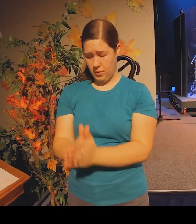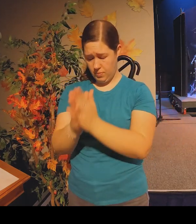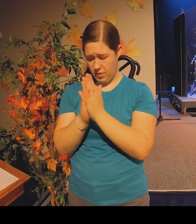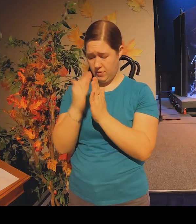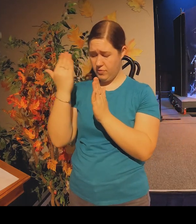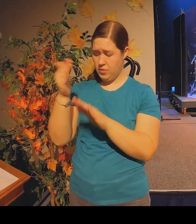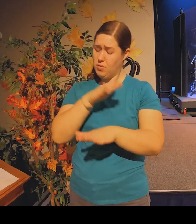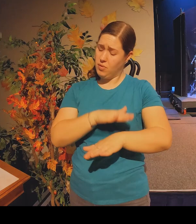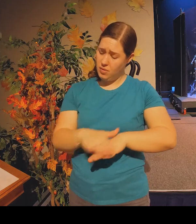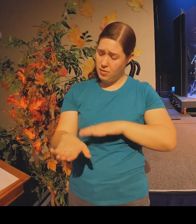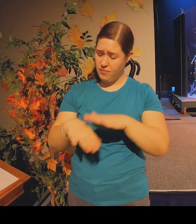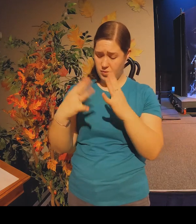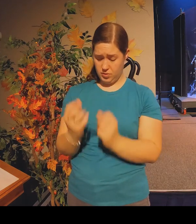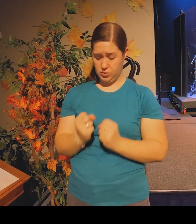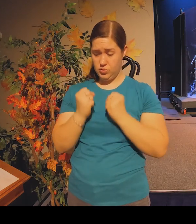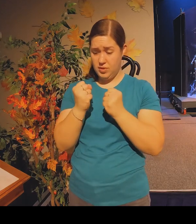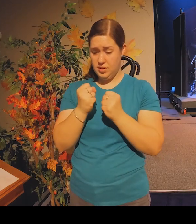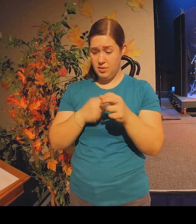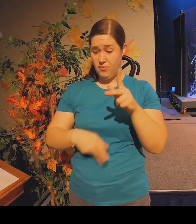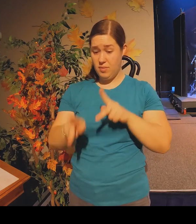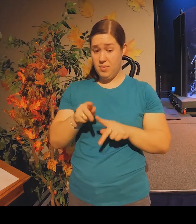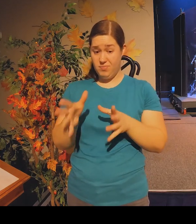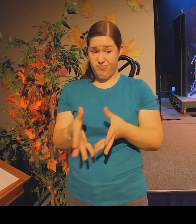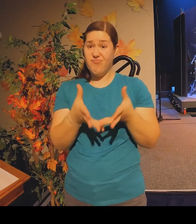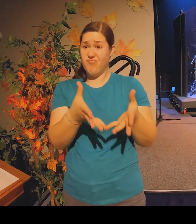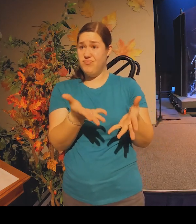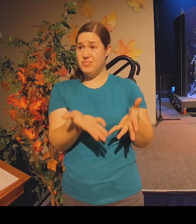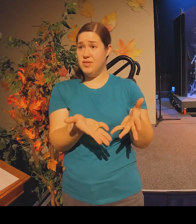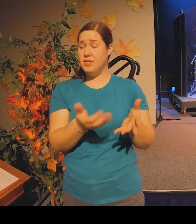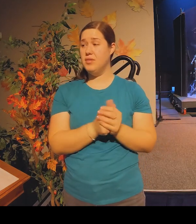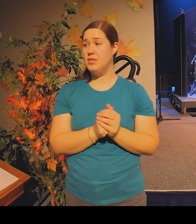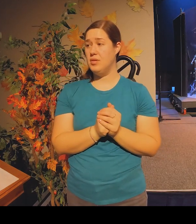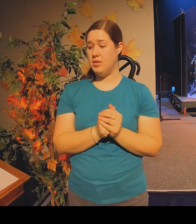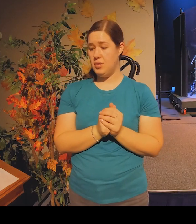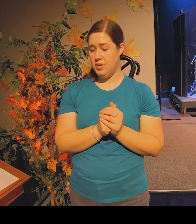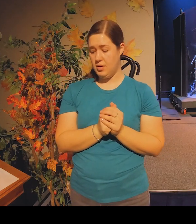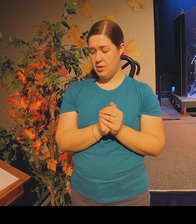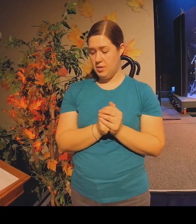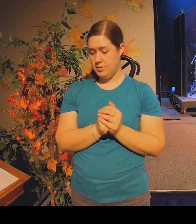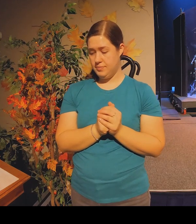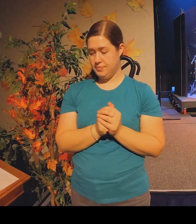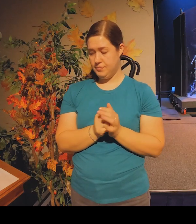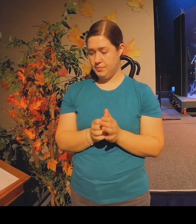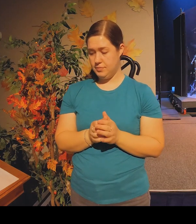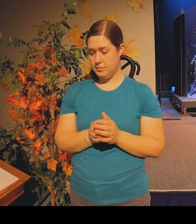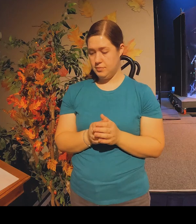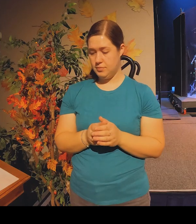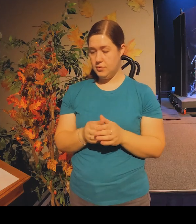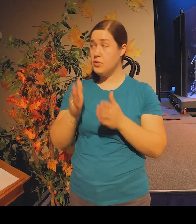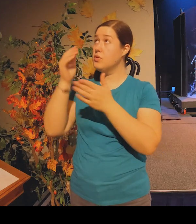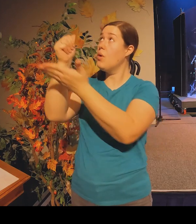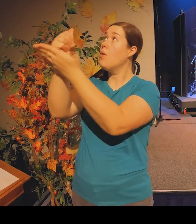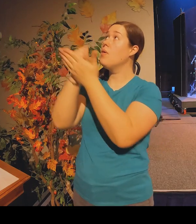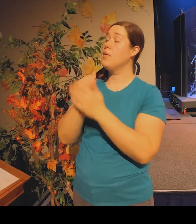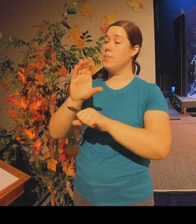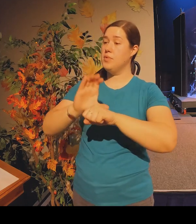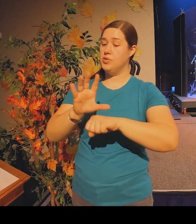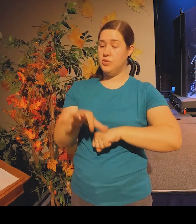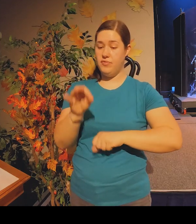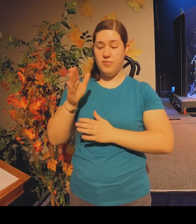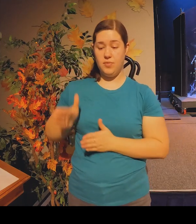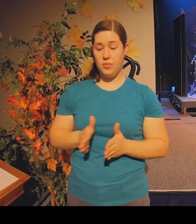left behind. May the church find ways to respond with your hope and your grace to those in